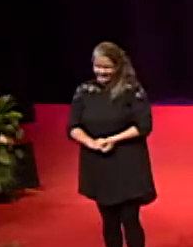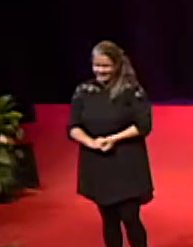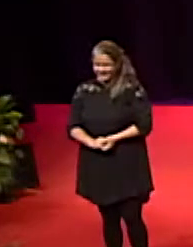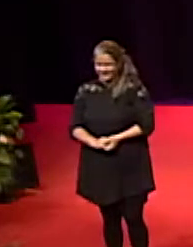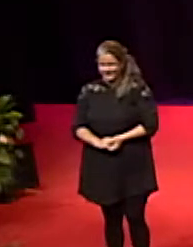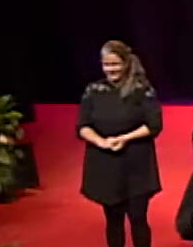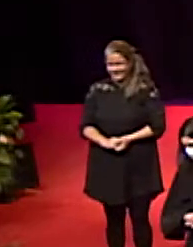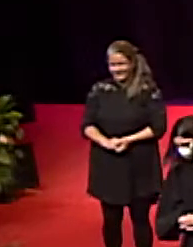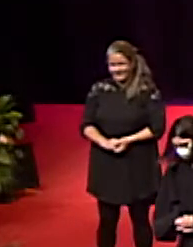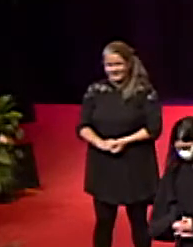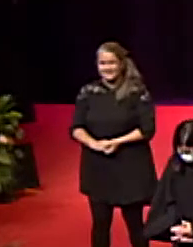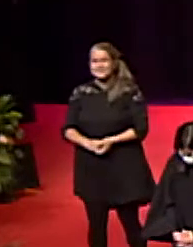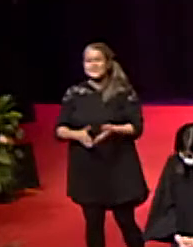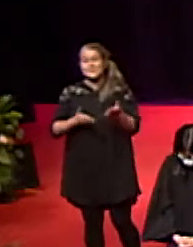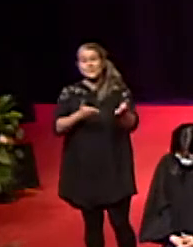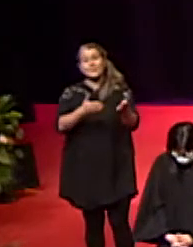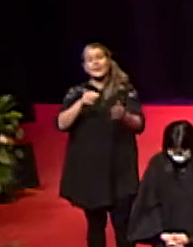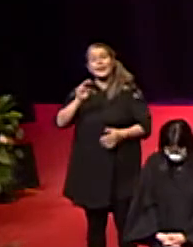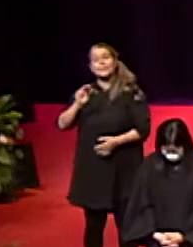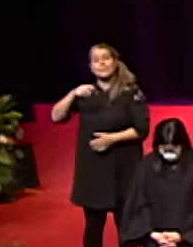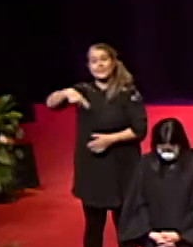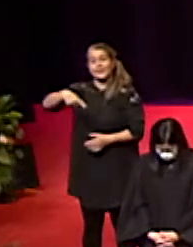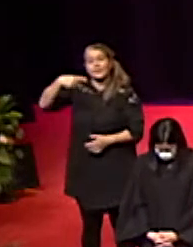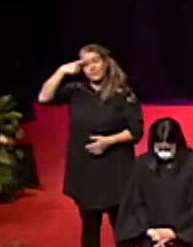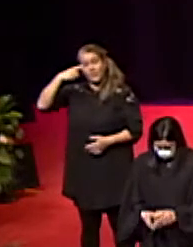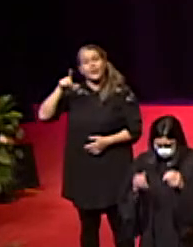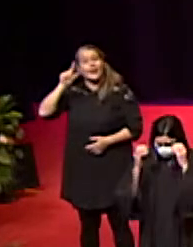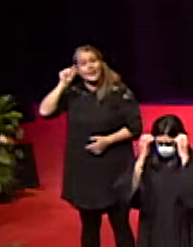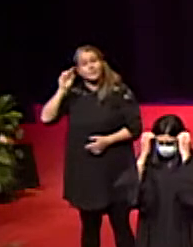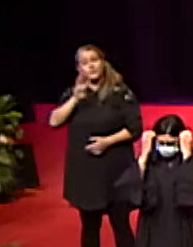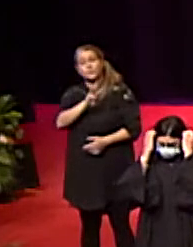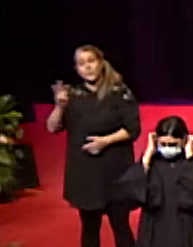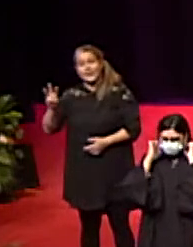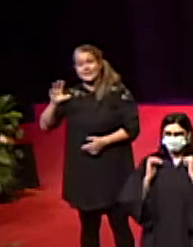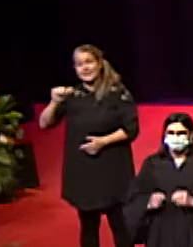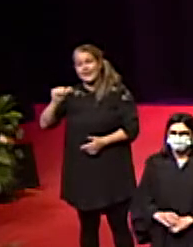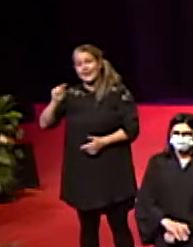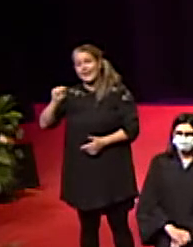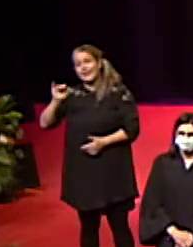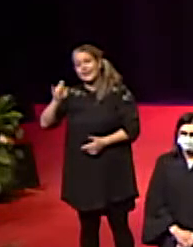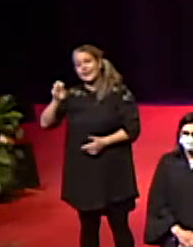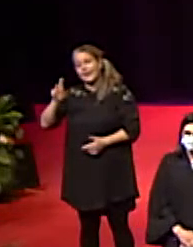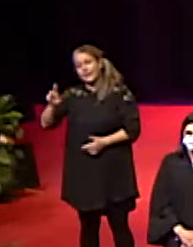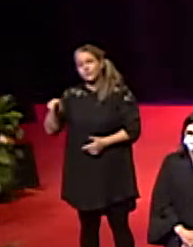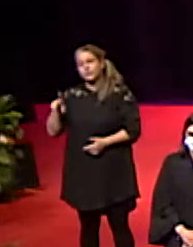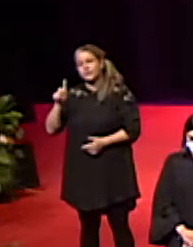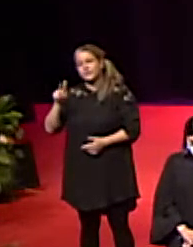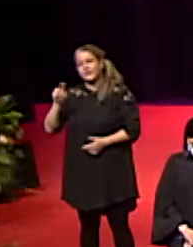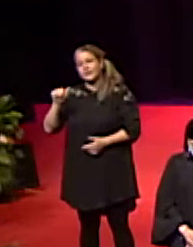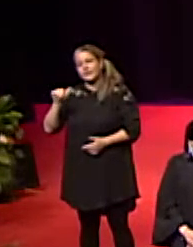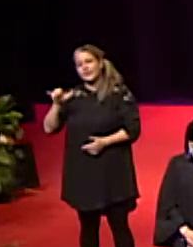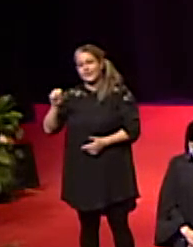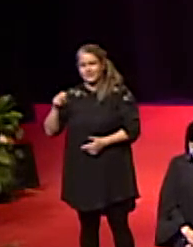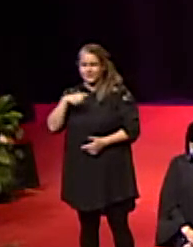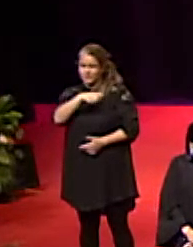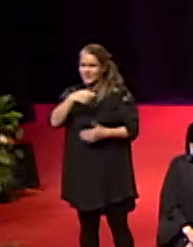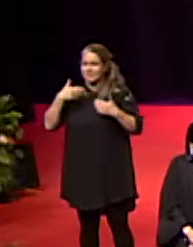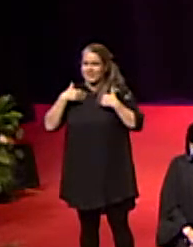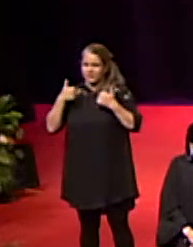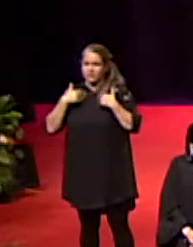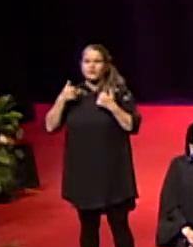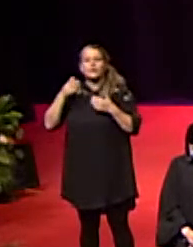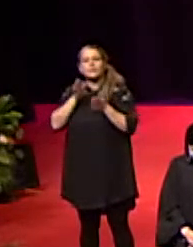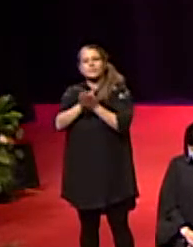The Honorable Philomena Tassi is a Member of Parliament for the riding of Hamilton West and Castor Dundas. She is currently the Minister of Public Services and